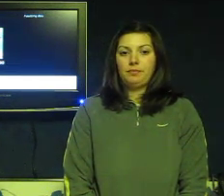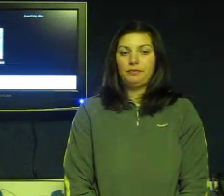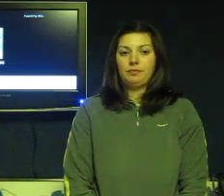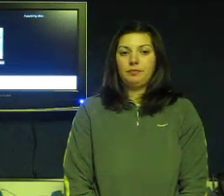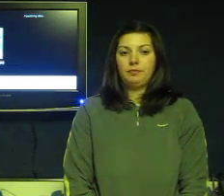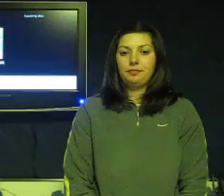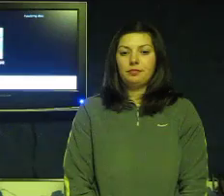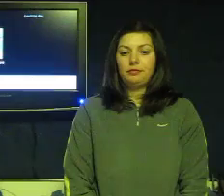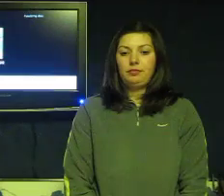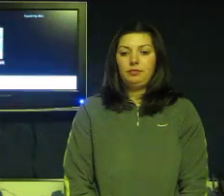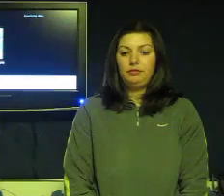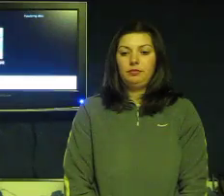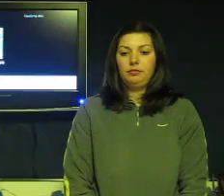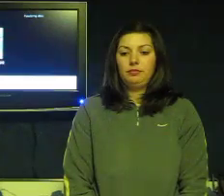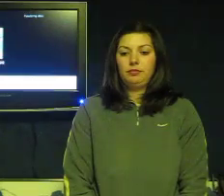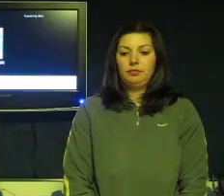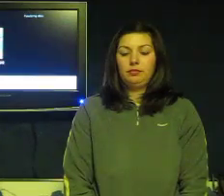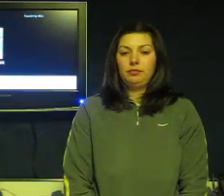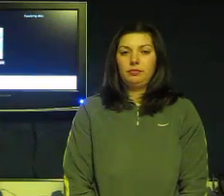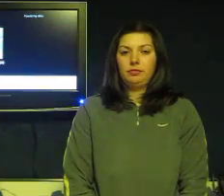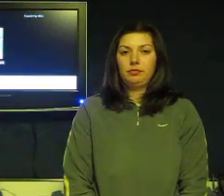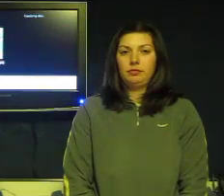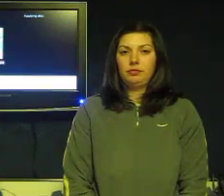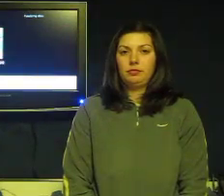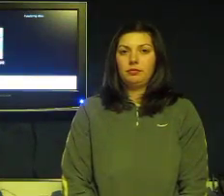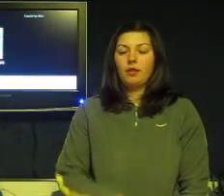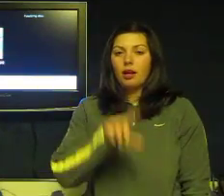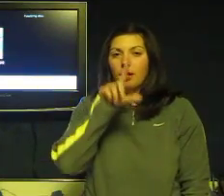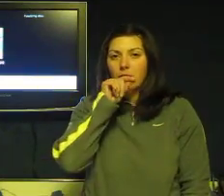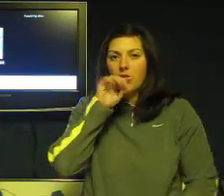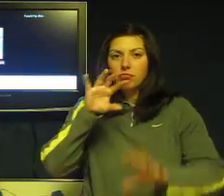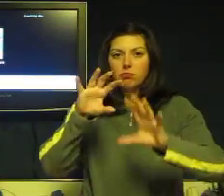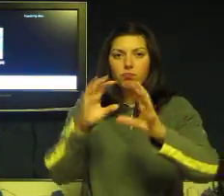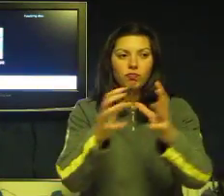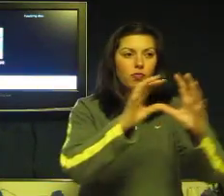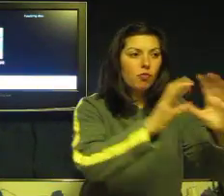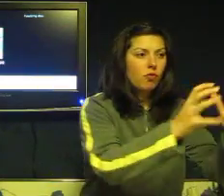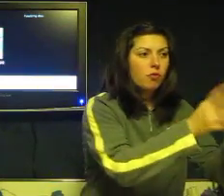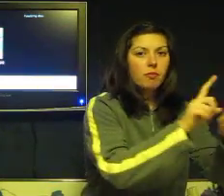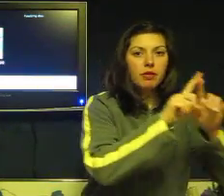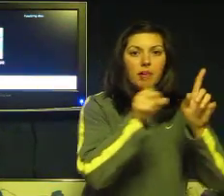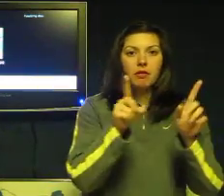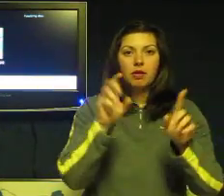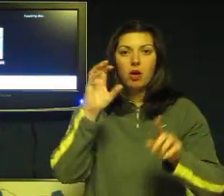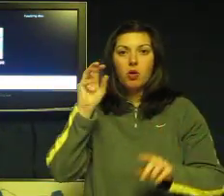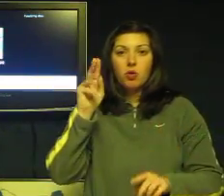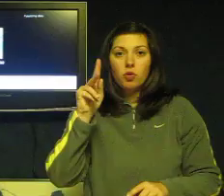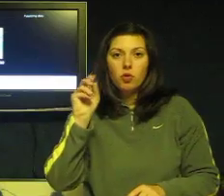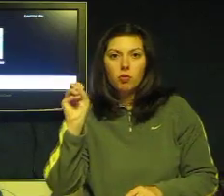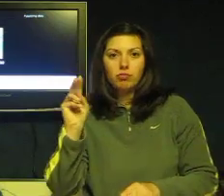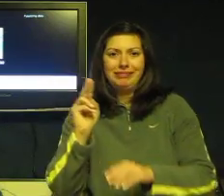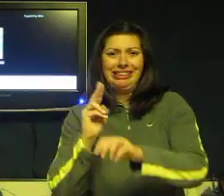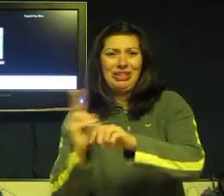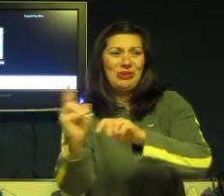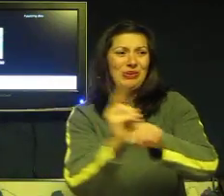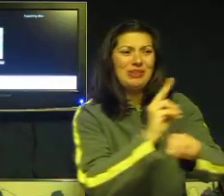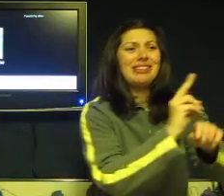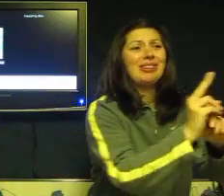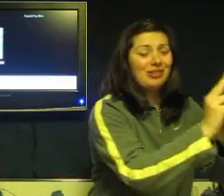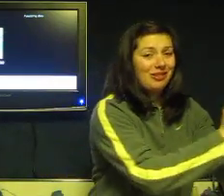really about the cuckoo, but the cuckoo is a bird that's a social parasite. So everybody knows, or many of you know, that raising